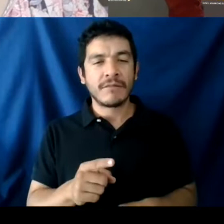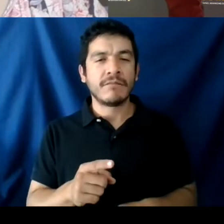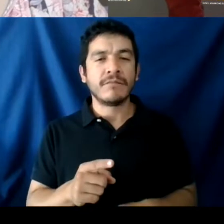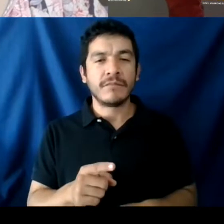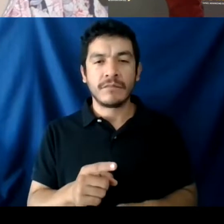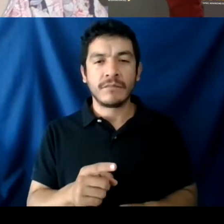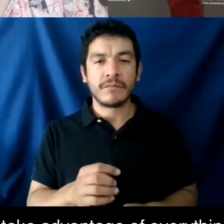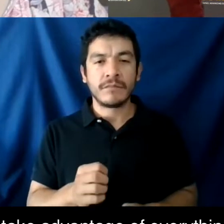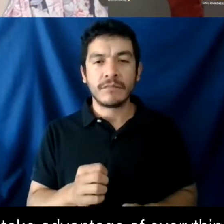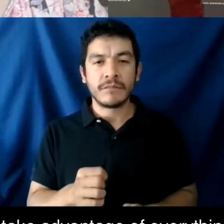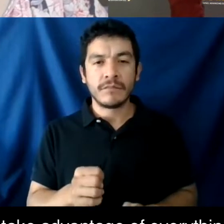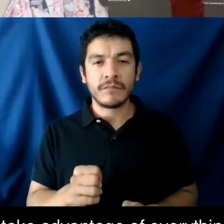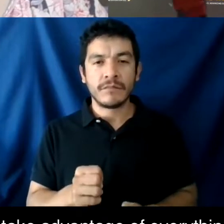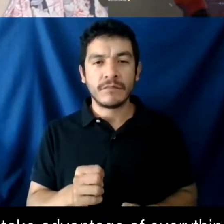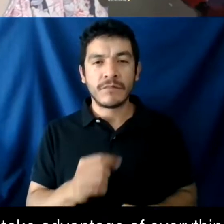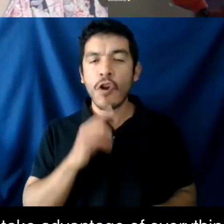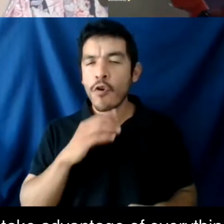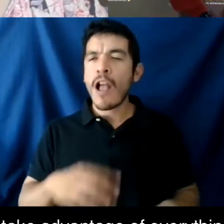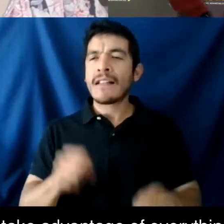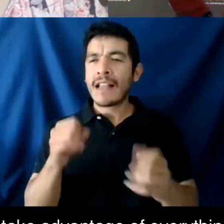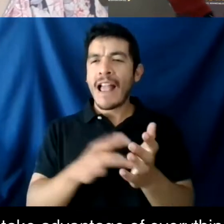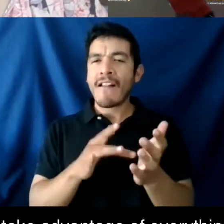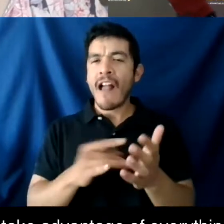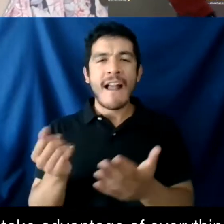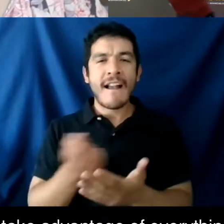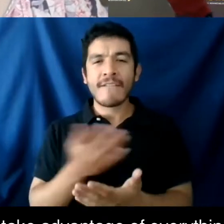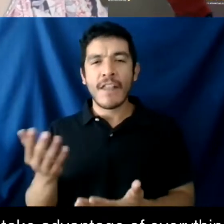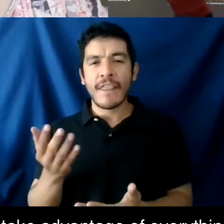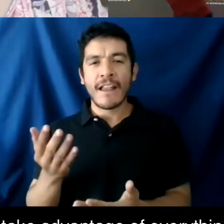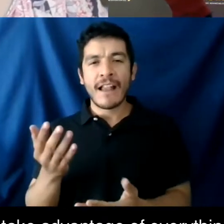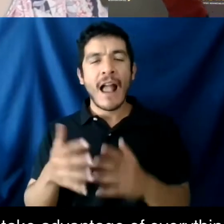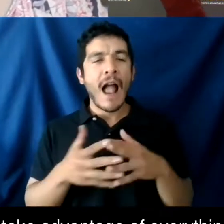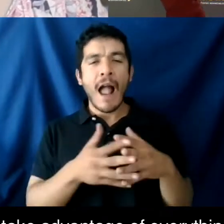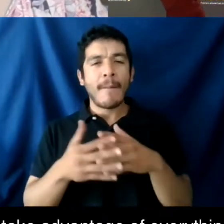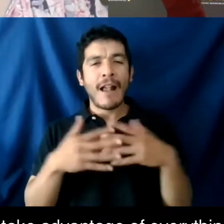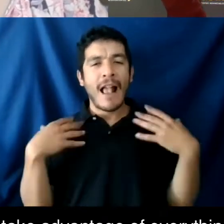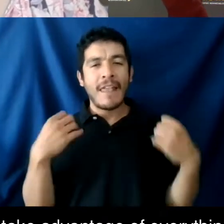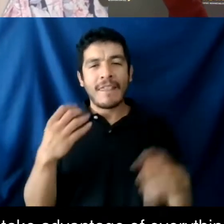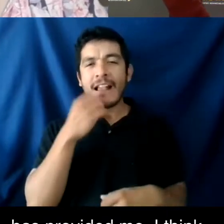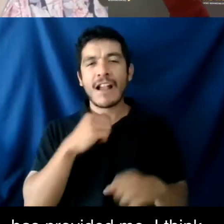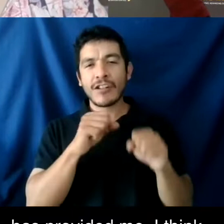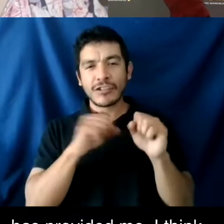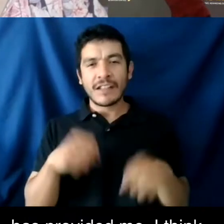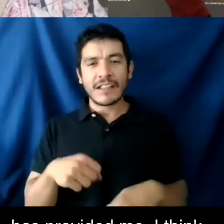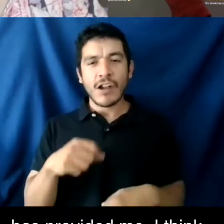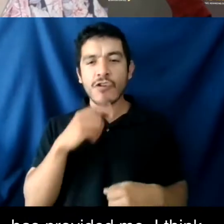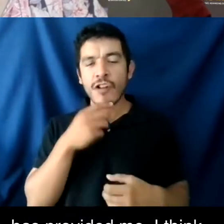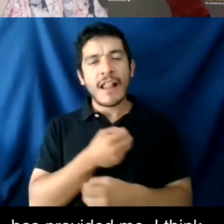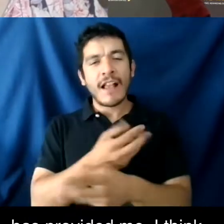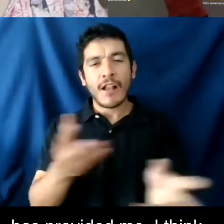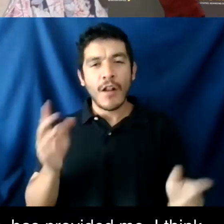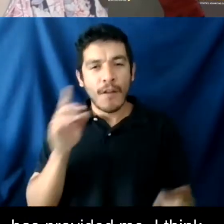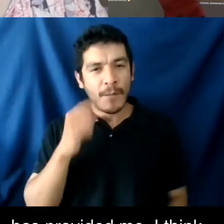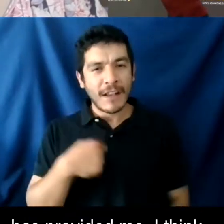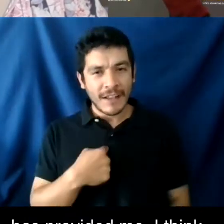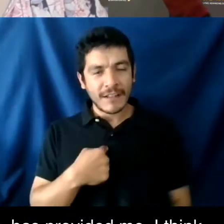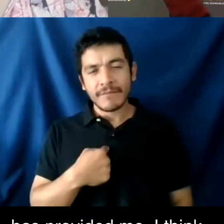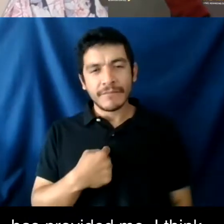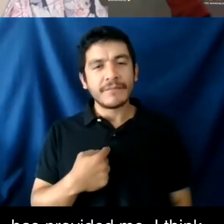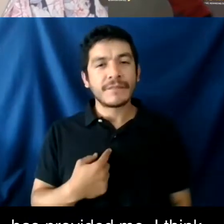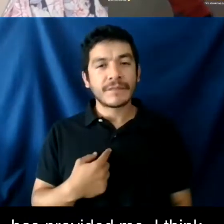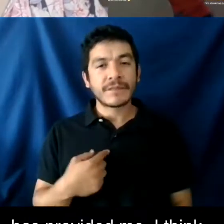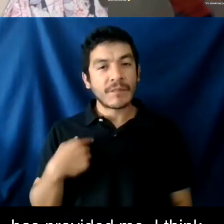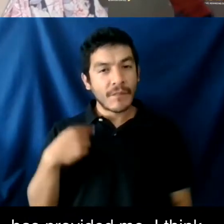um, really take advantage of everything the American healthcare system, as flawed as it is, has provided me.